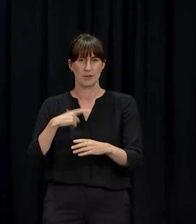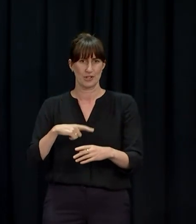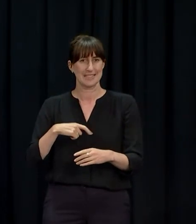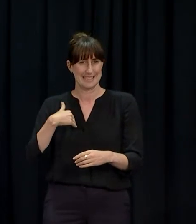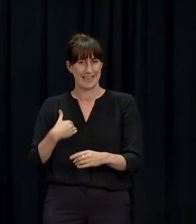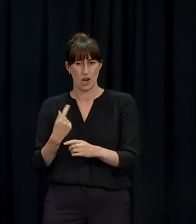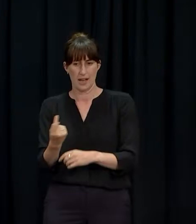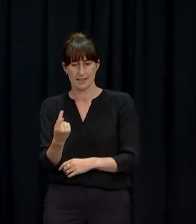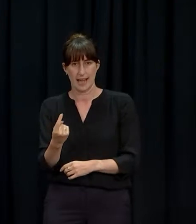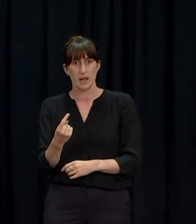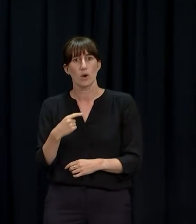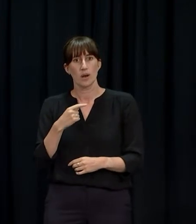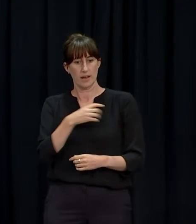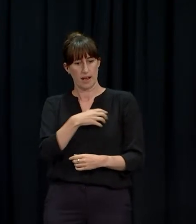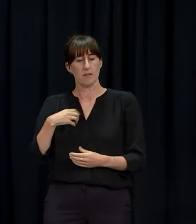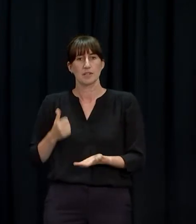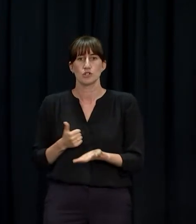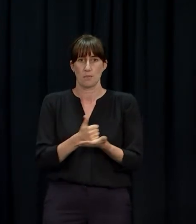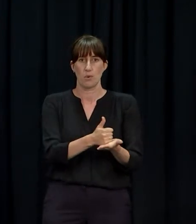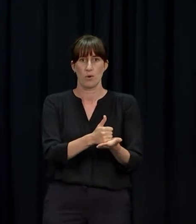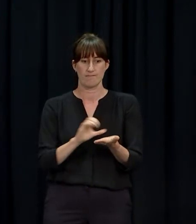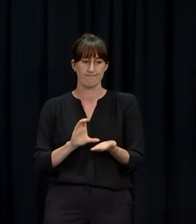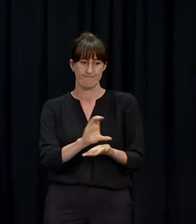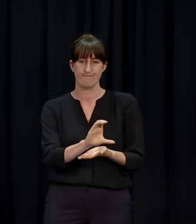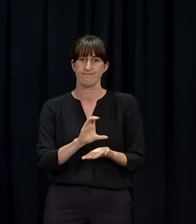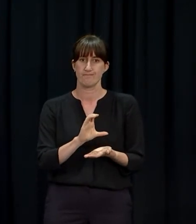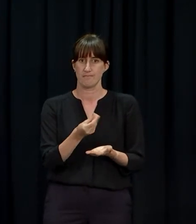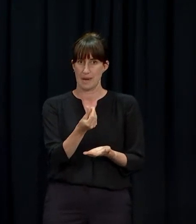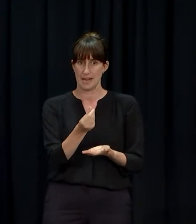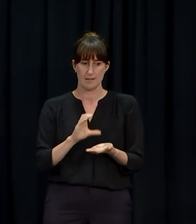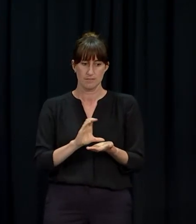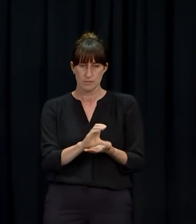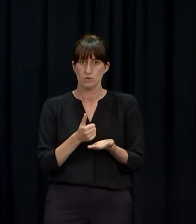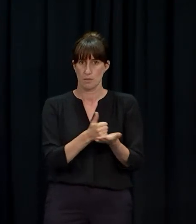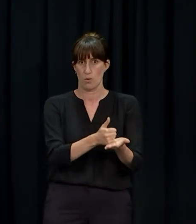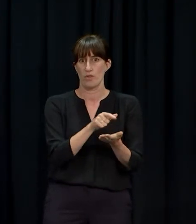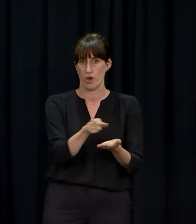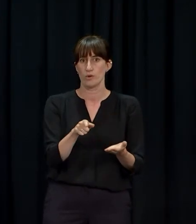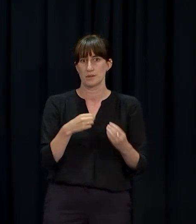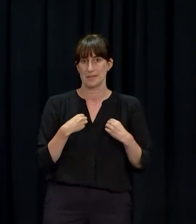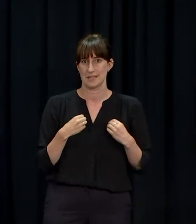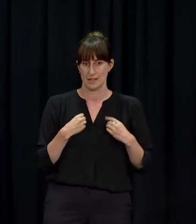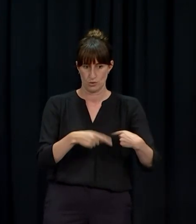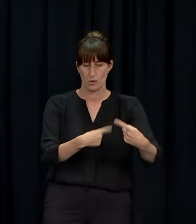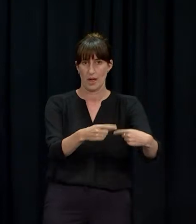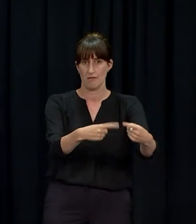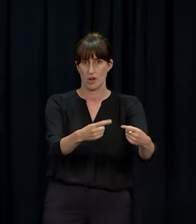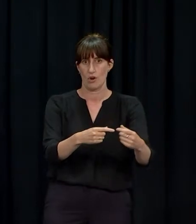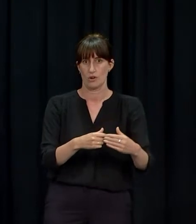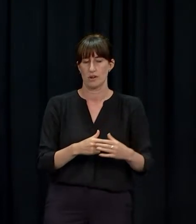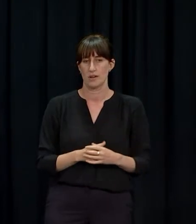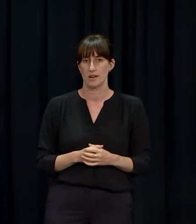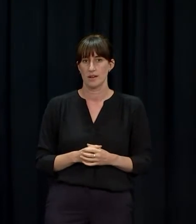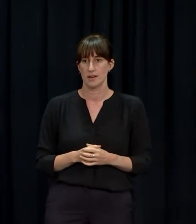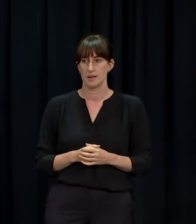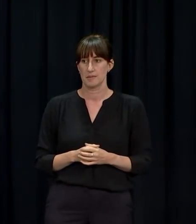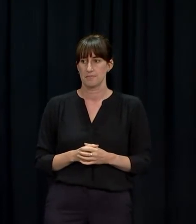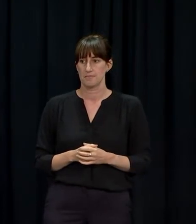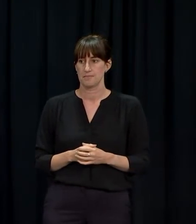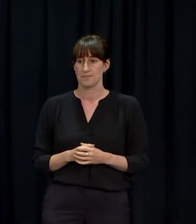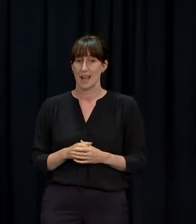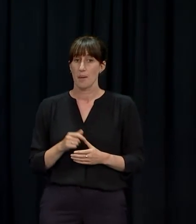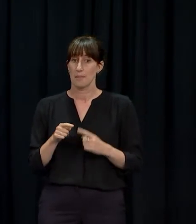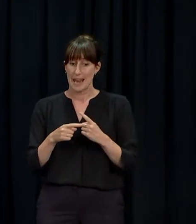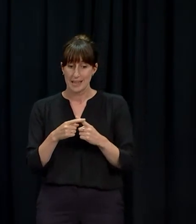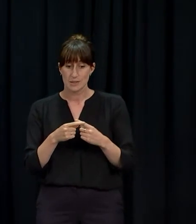described today in terms of supporting the critical workforce, that is important not just for critical industries, but actually